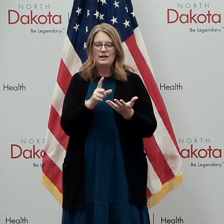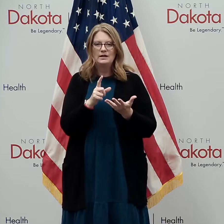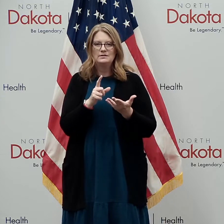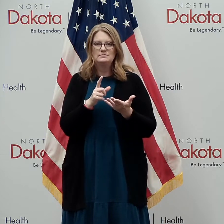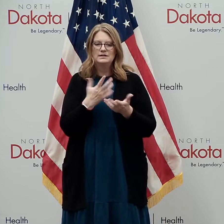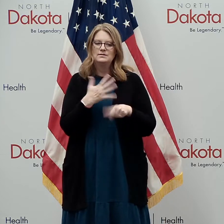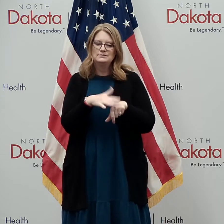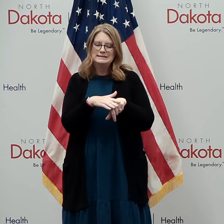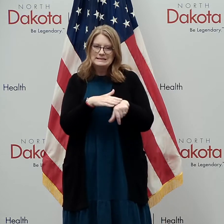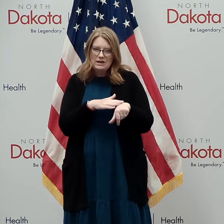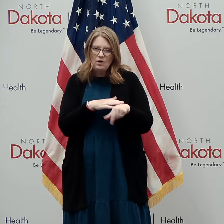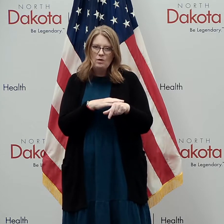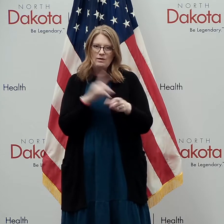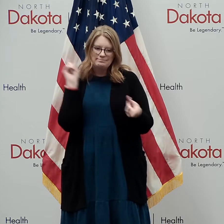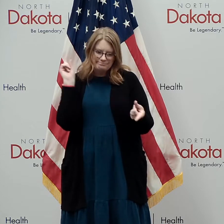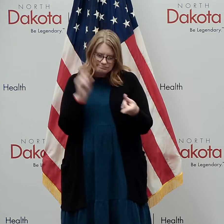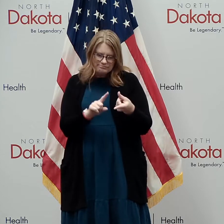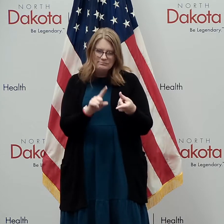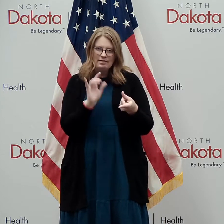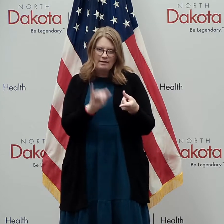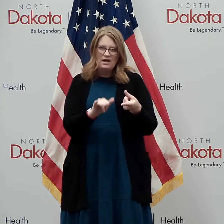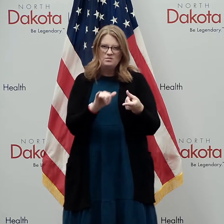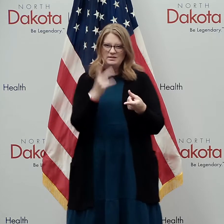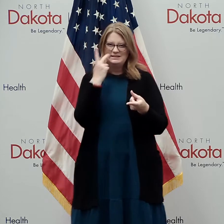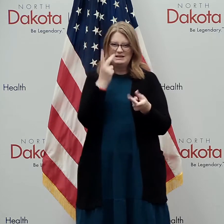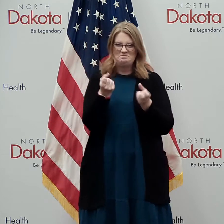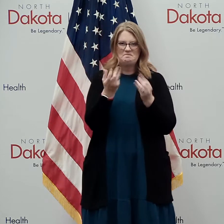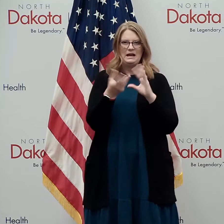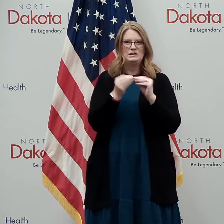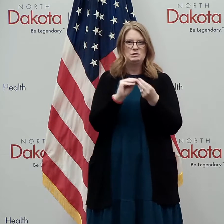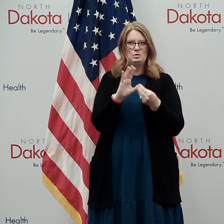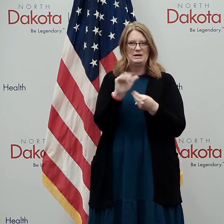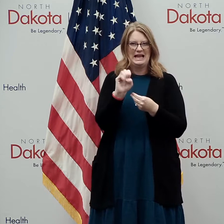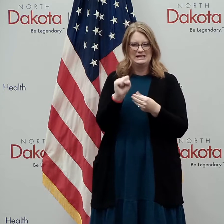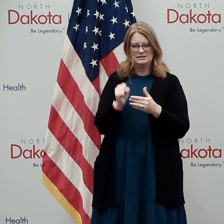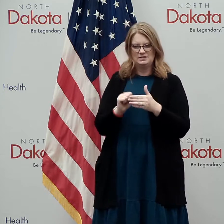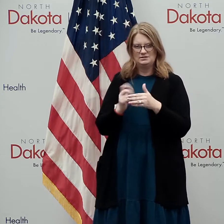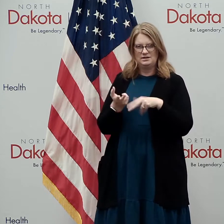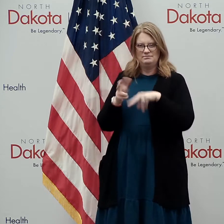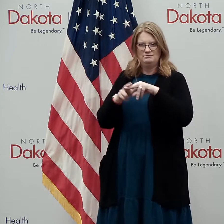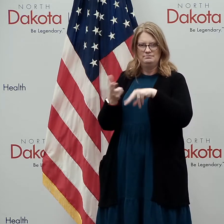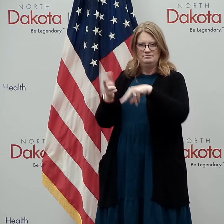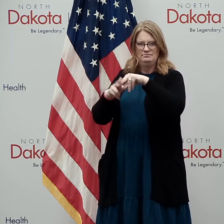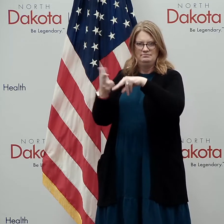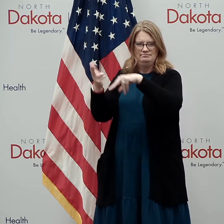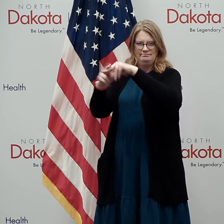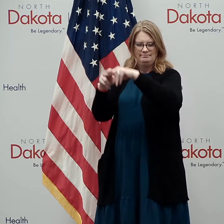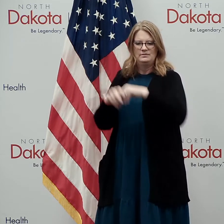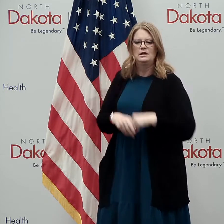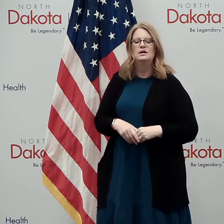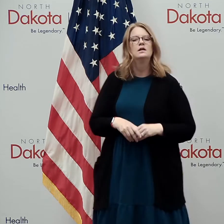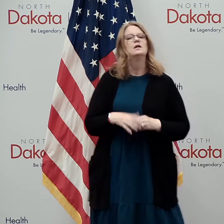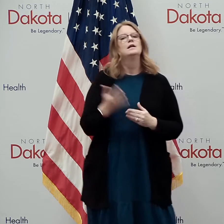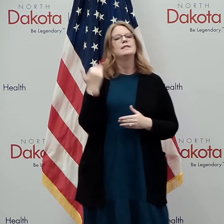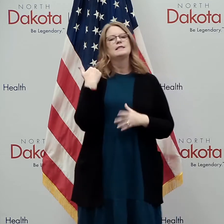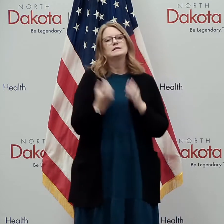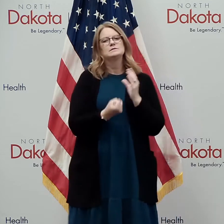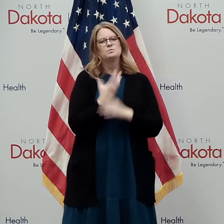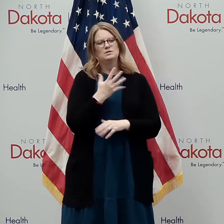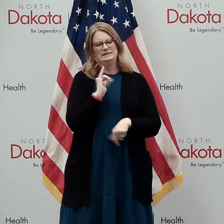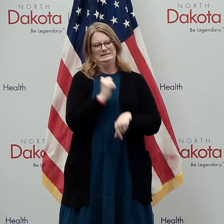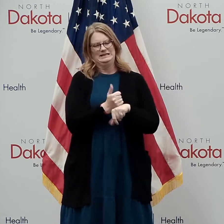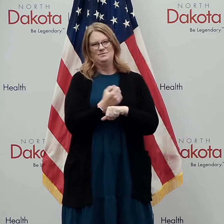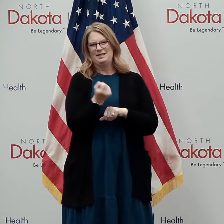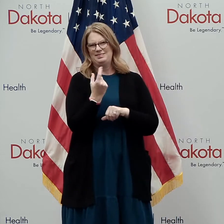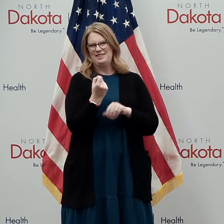where we're seeing the count increases. We've also learned a lot since last spring. We established 11 gating criteria